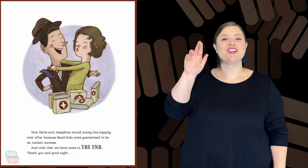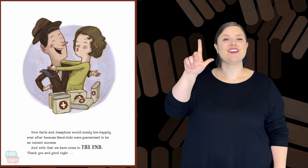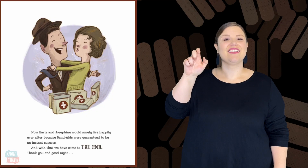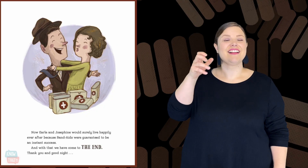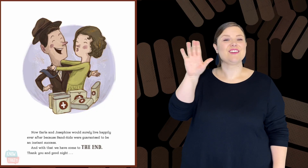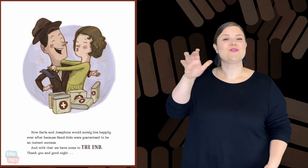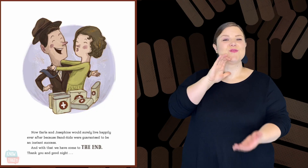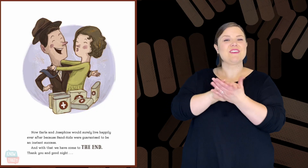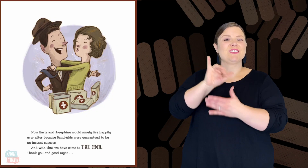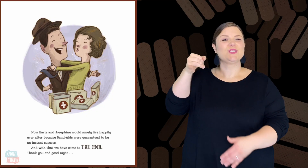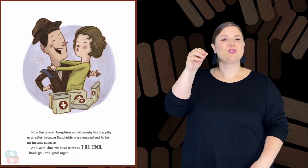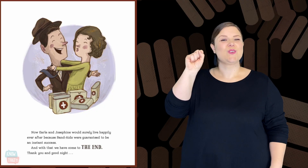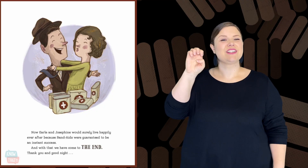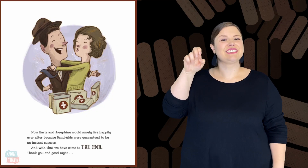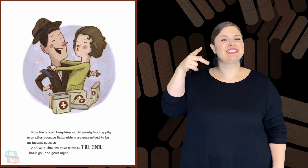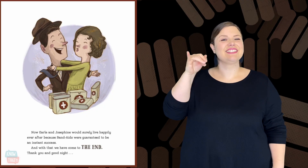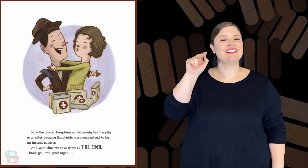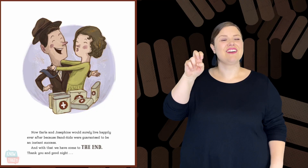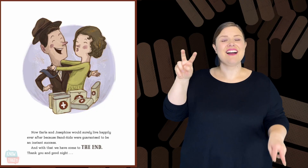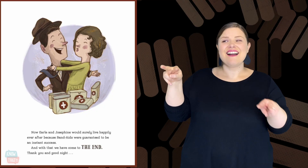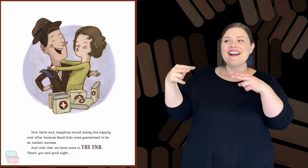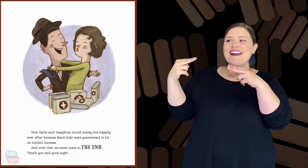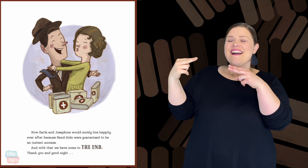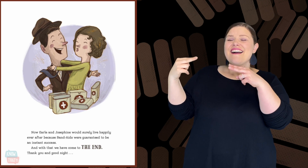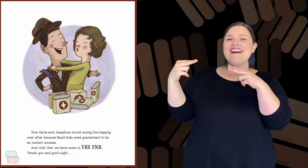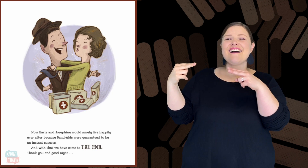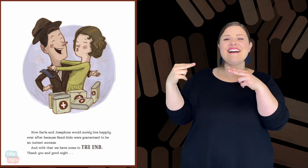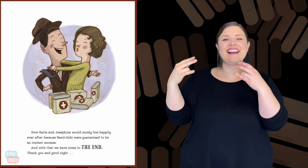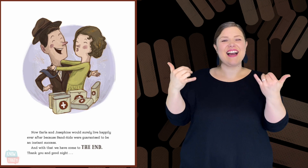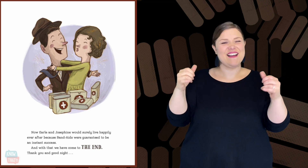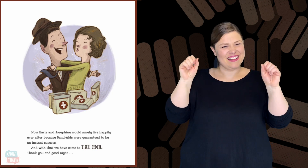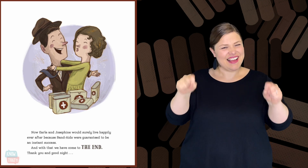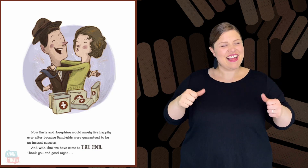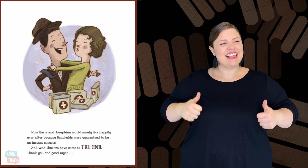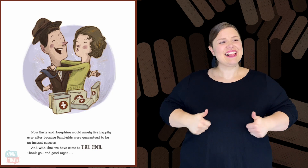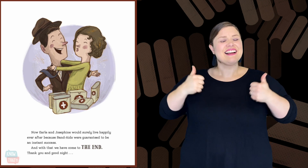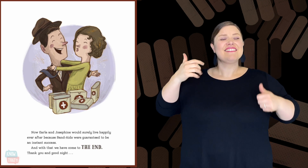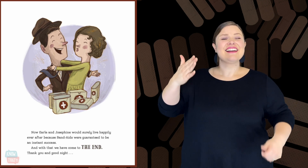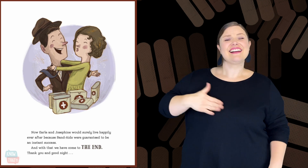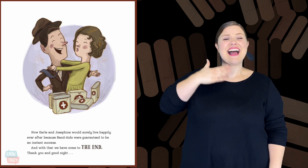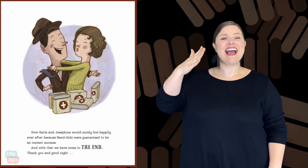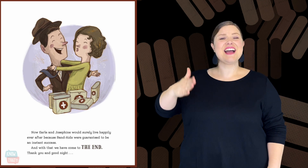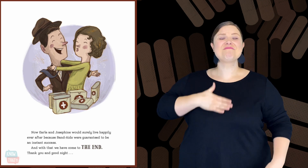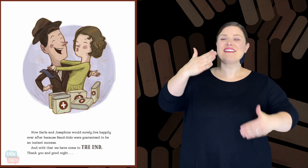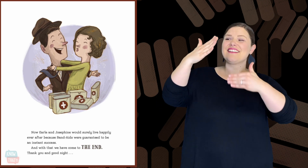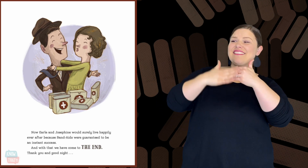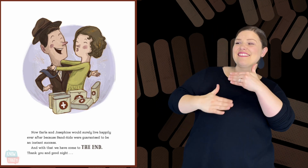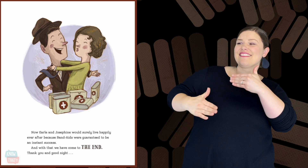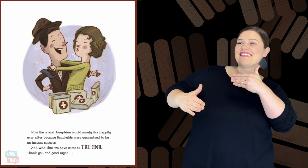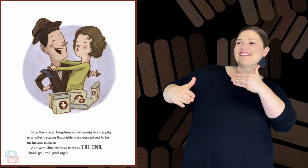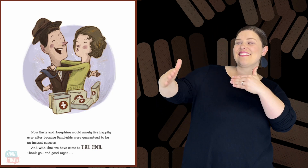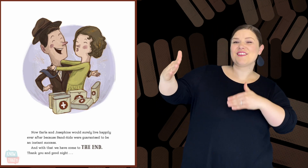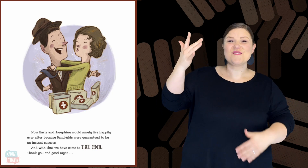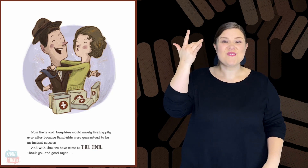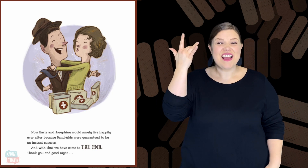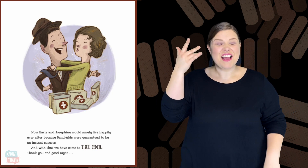Now Earl and Josephine would surely live happily ever after because Band-Aids were guaranteed to be